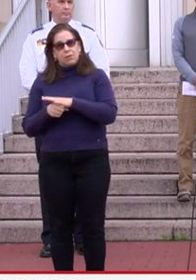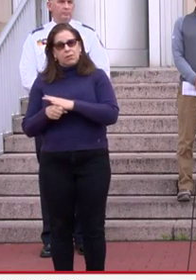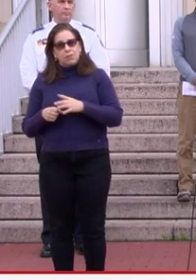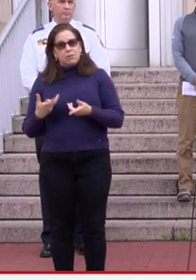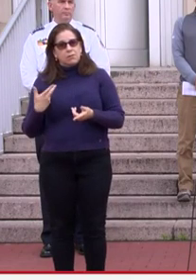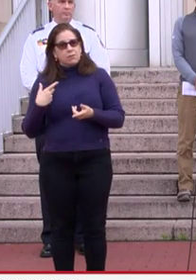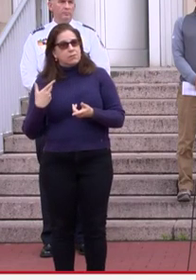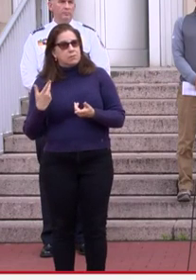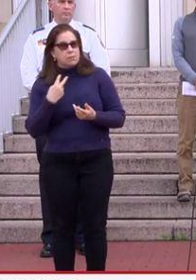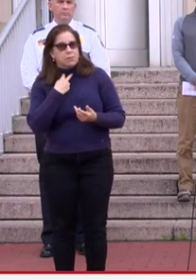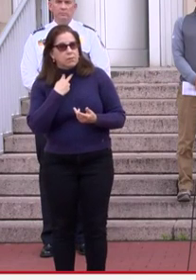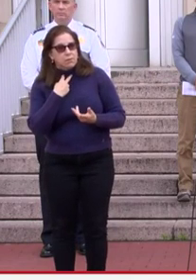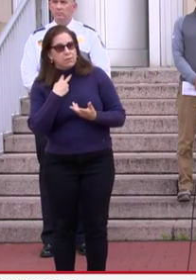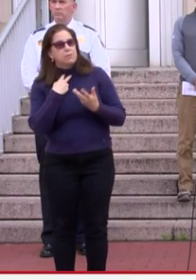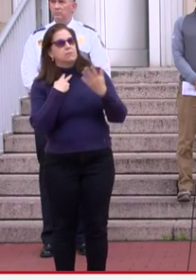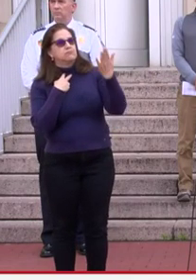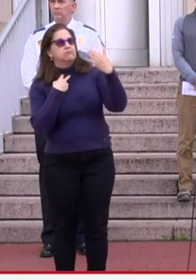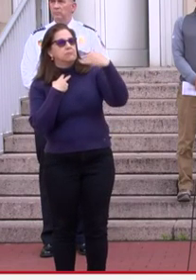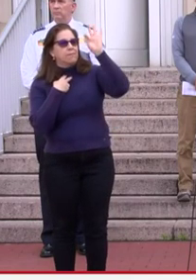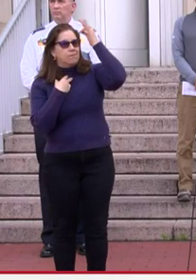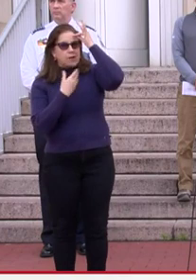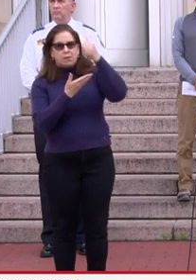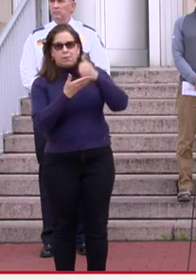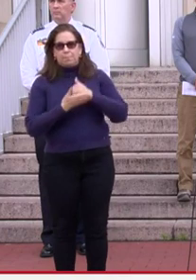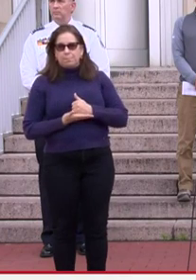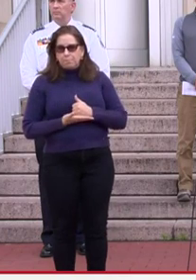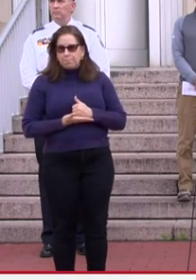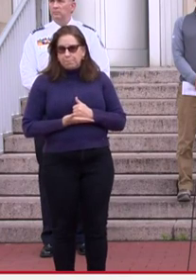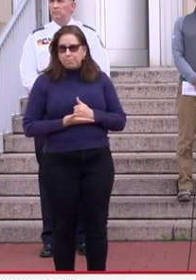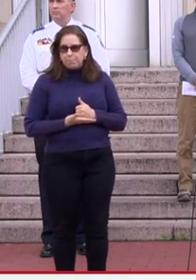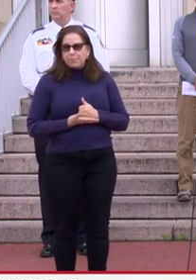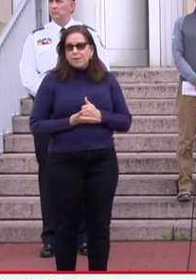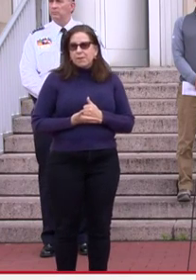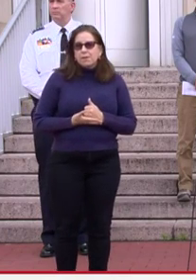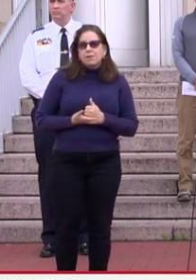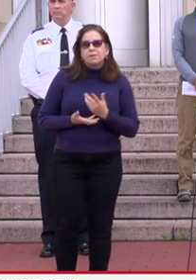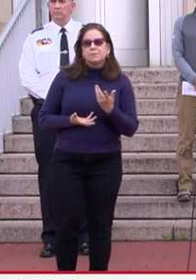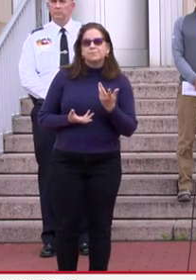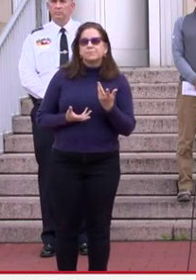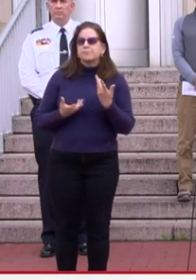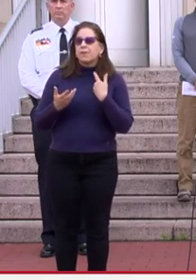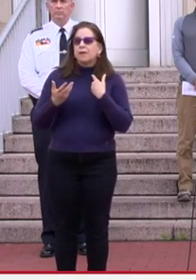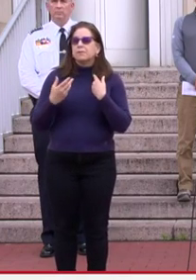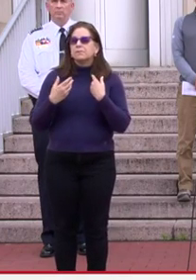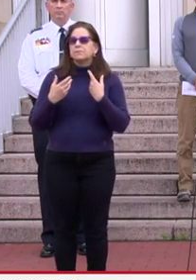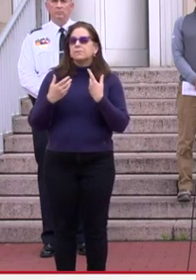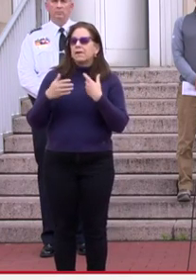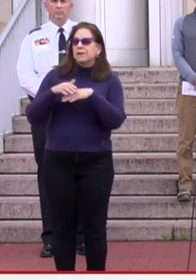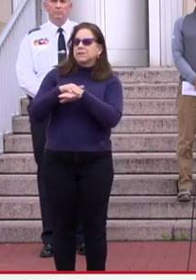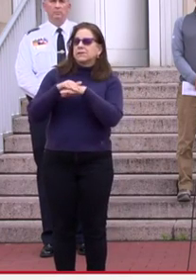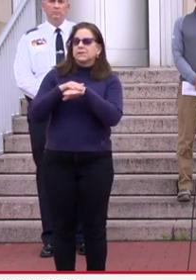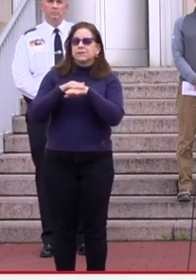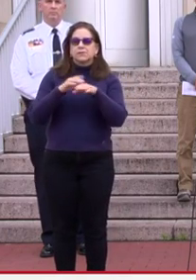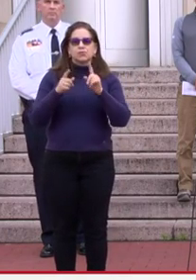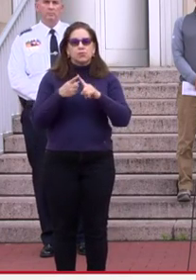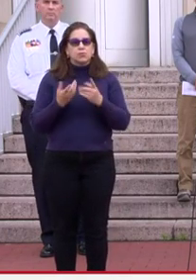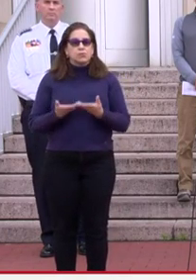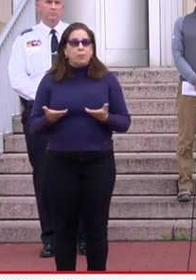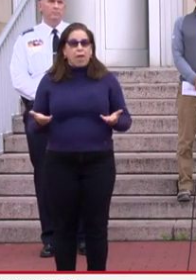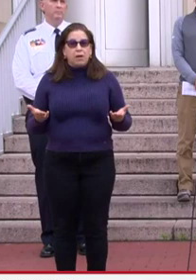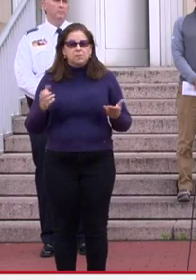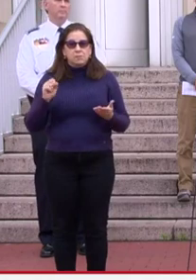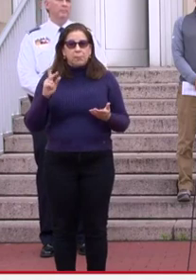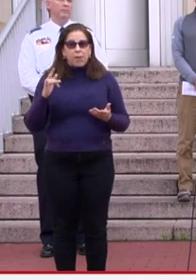And that largely involves how are we getting access to supplies, and making sure that the nation's